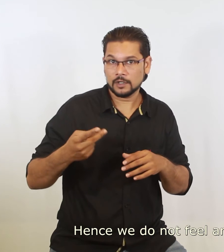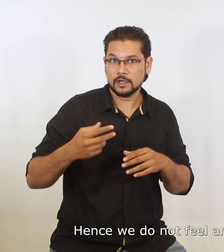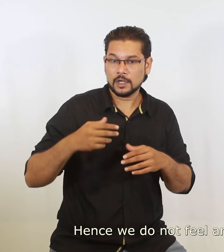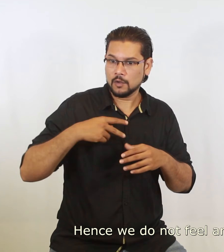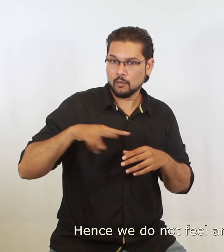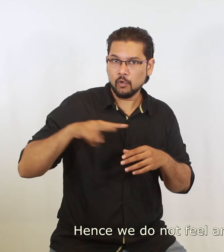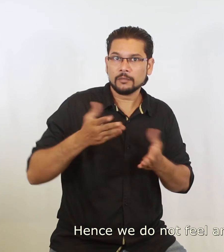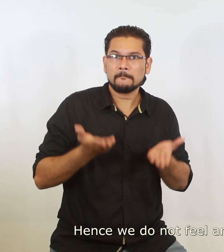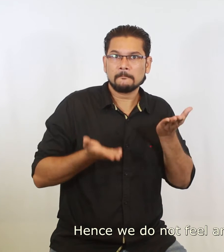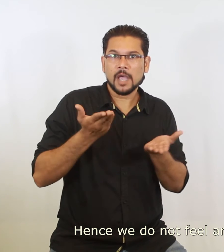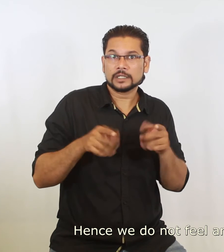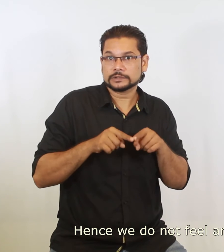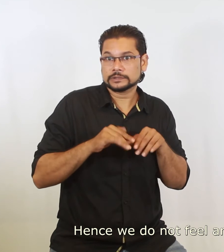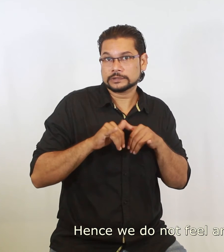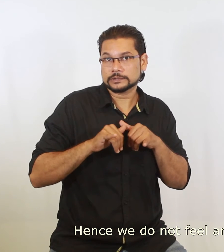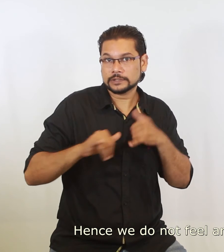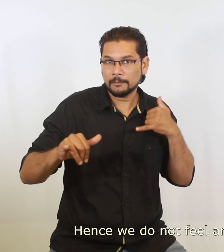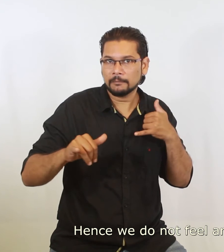Hence, we do not feel any pressure.